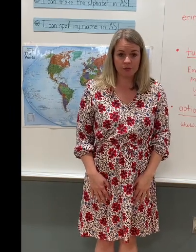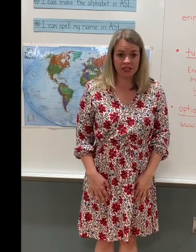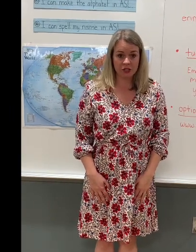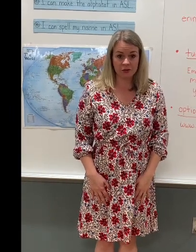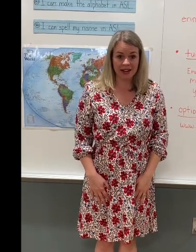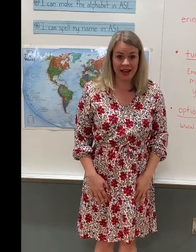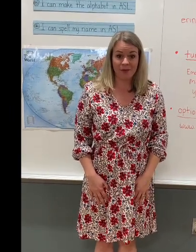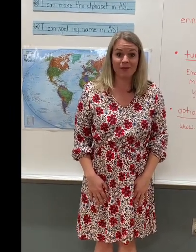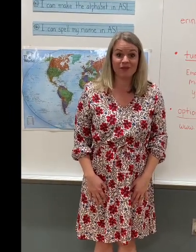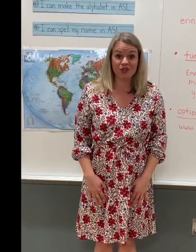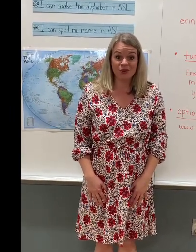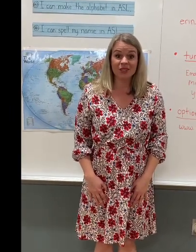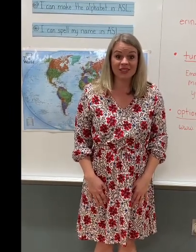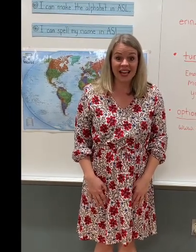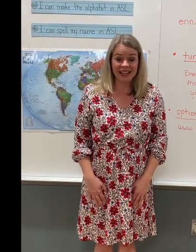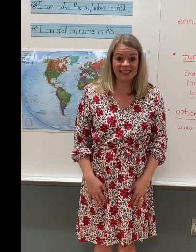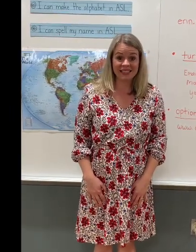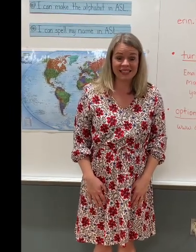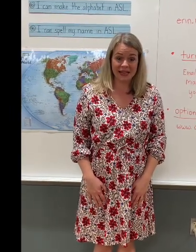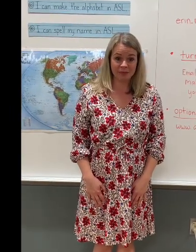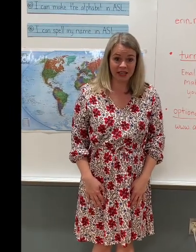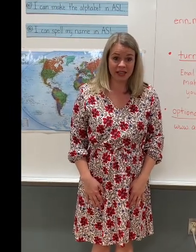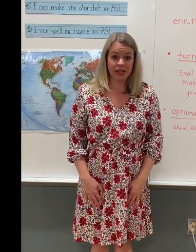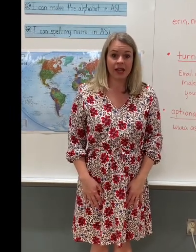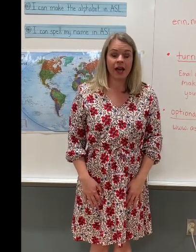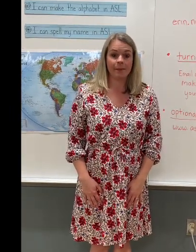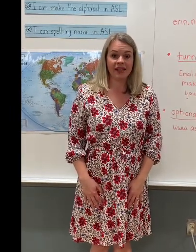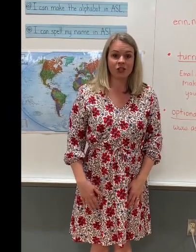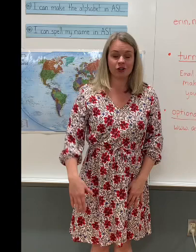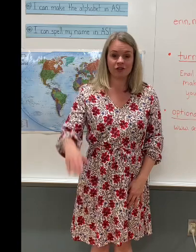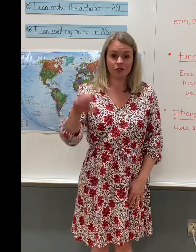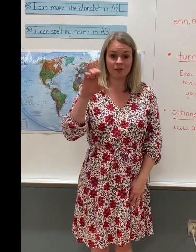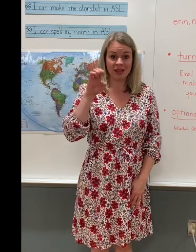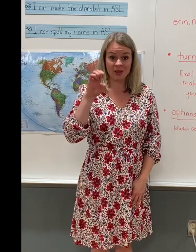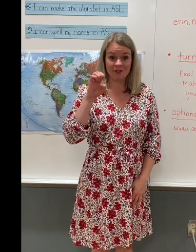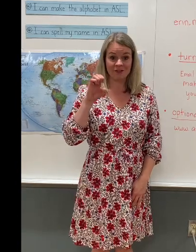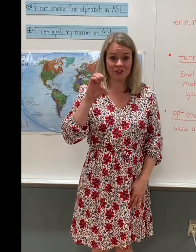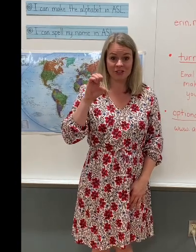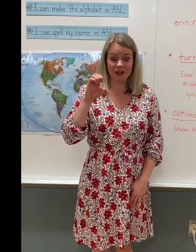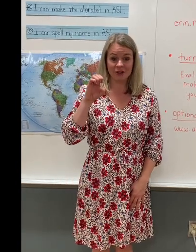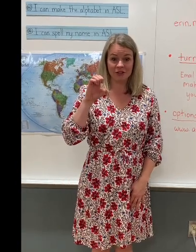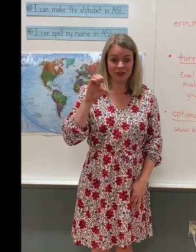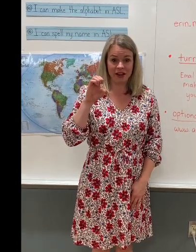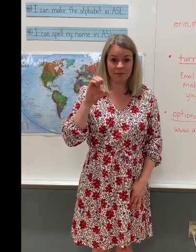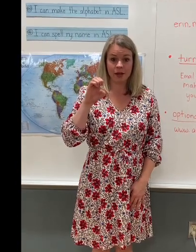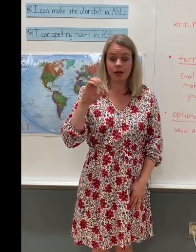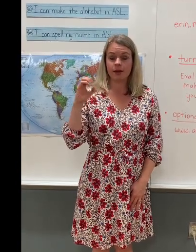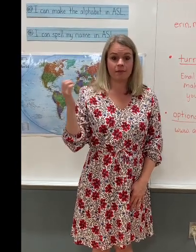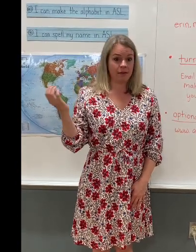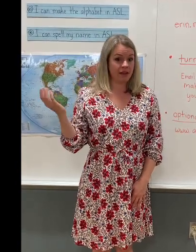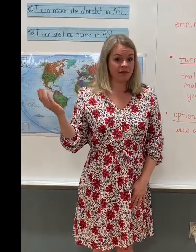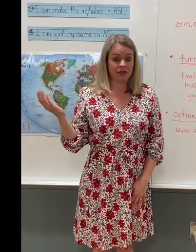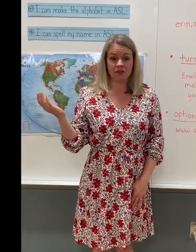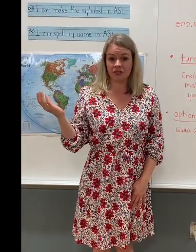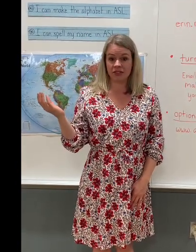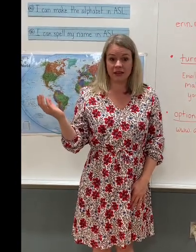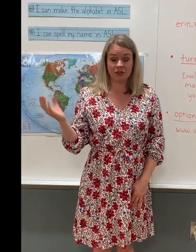teacher right now, but if you would like to send me a picture of you making the first letter of your name, maybe if your first name starts with